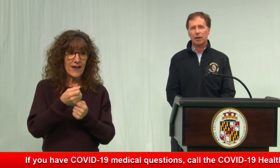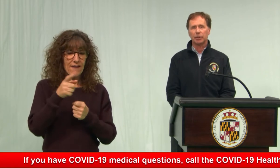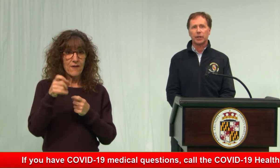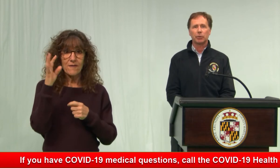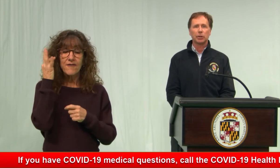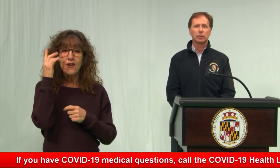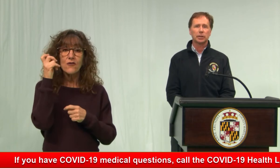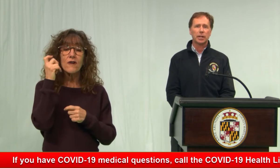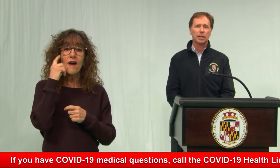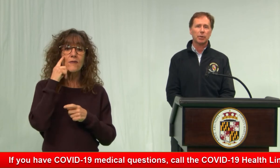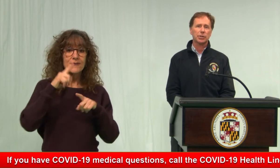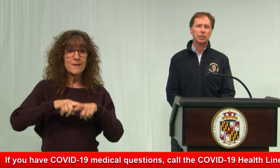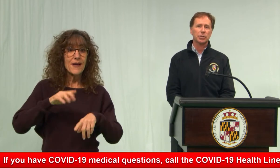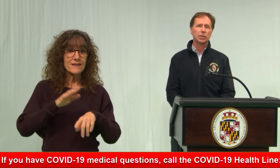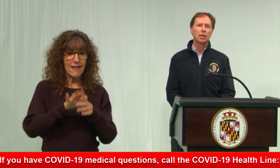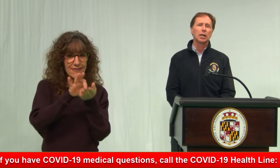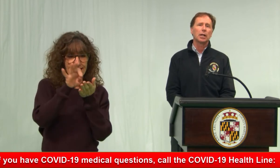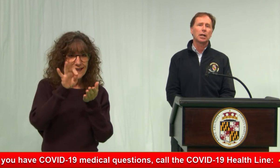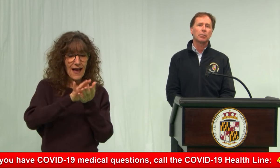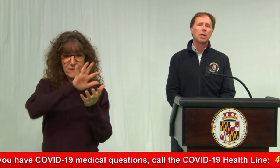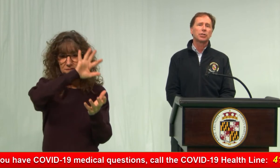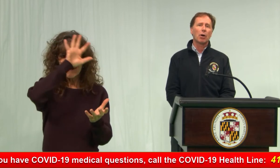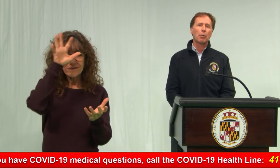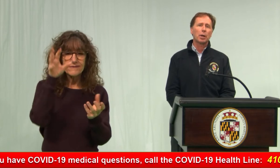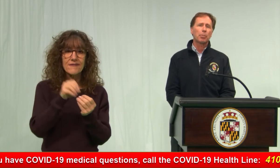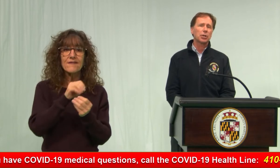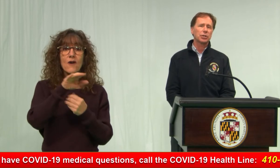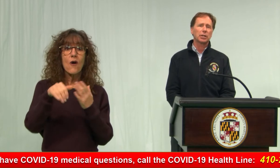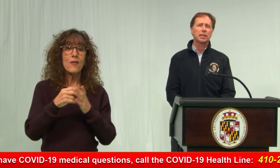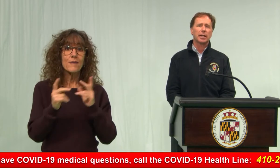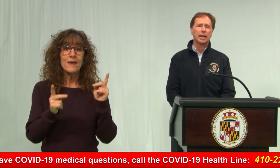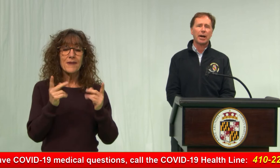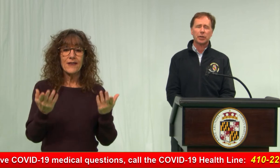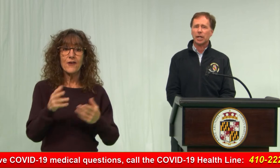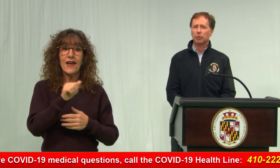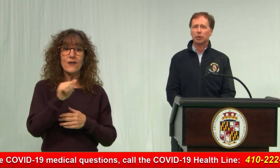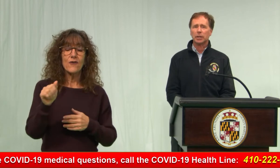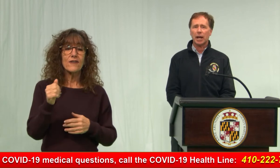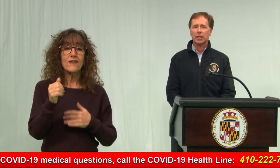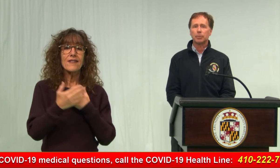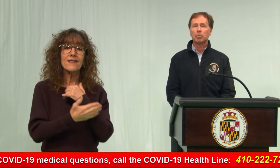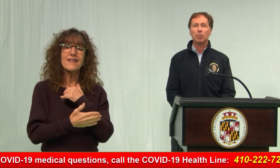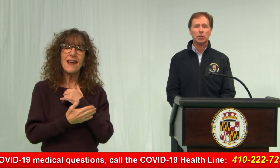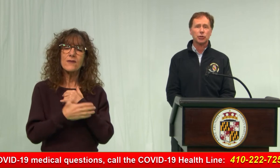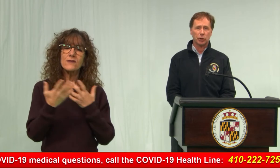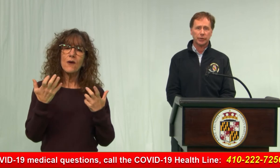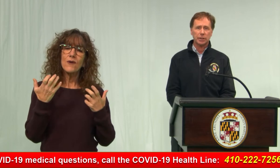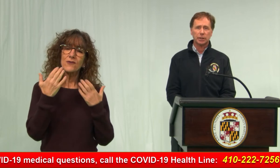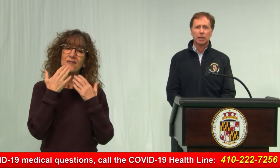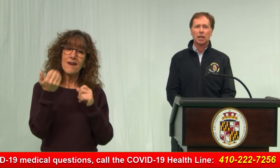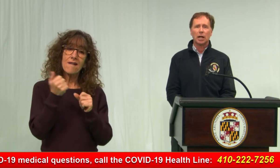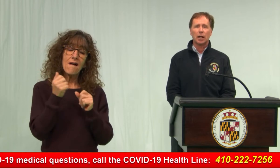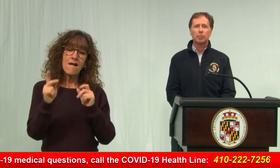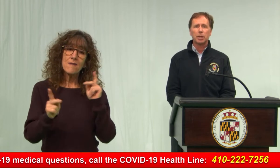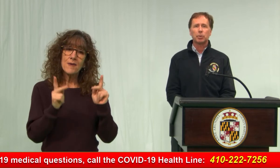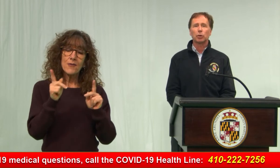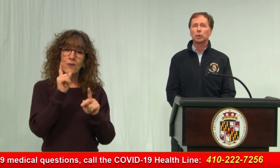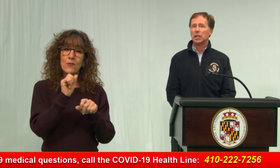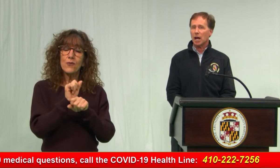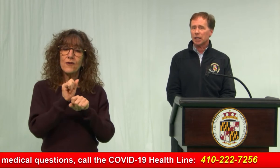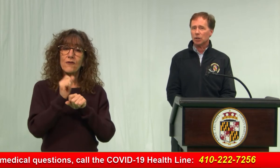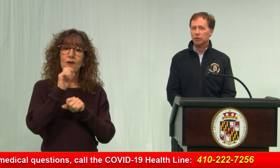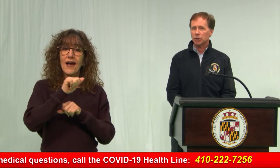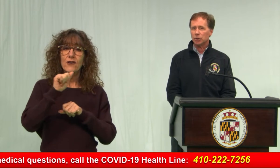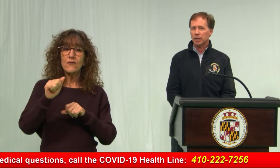complete count of Anne Arundel County residents. So I want to personally thank every Anne Arundel County public servant. People